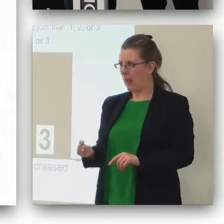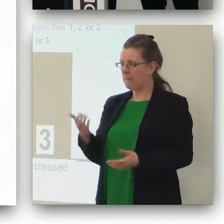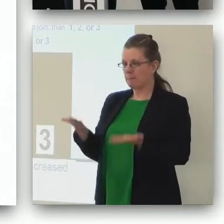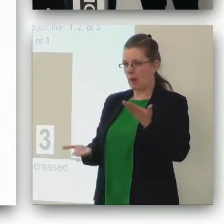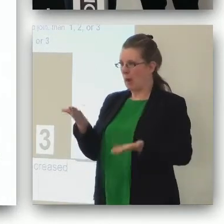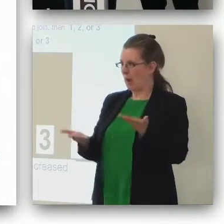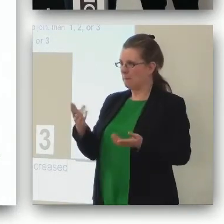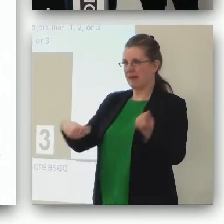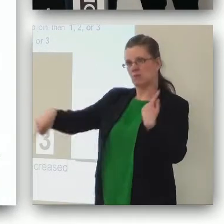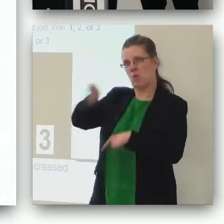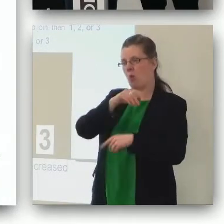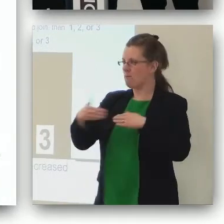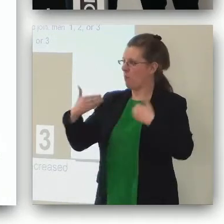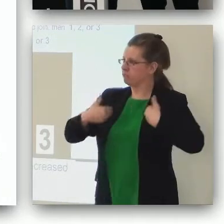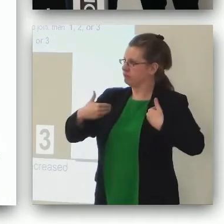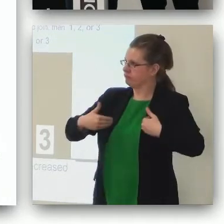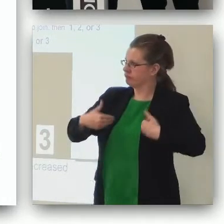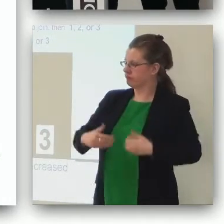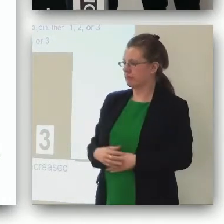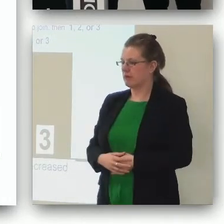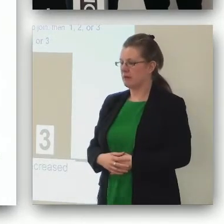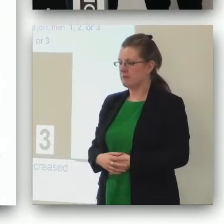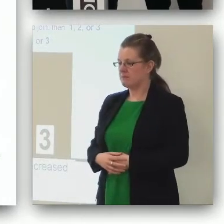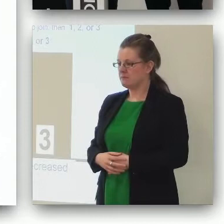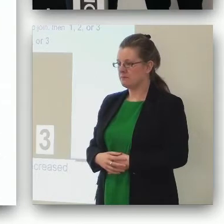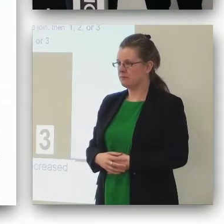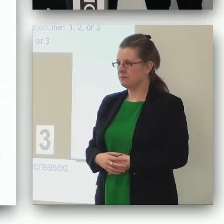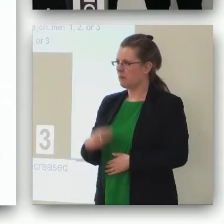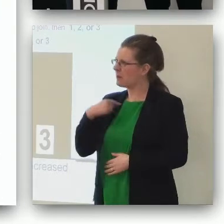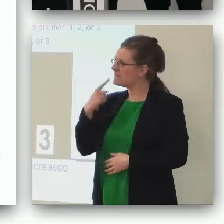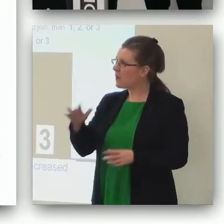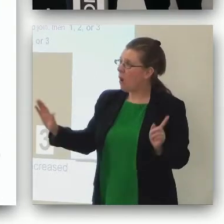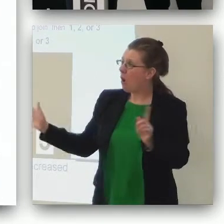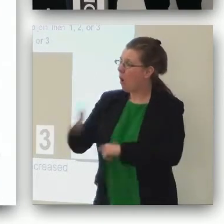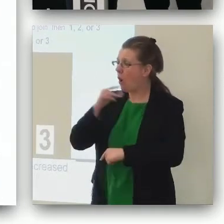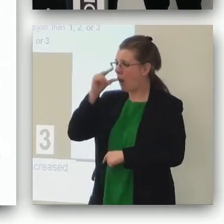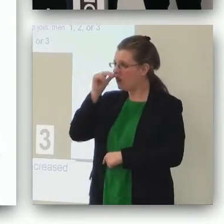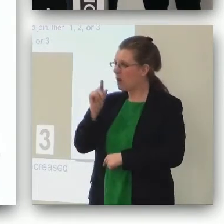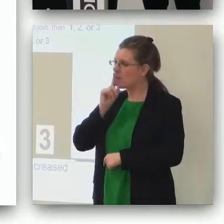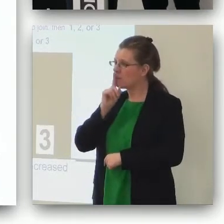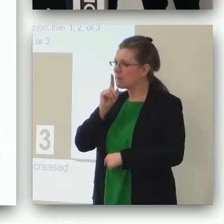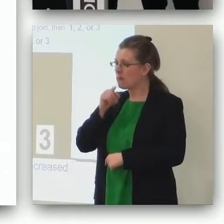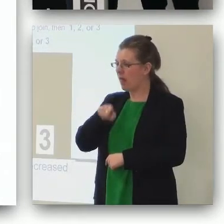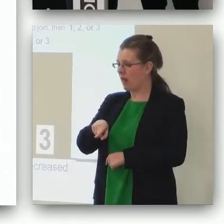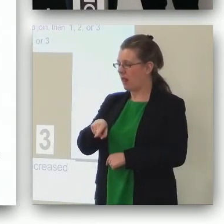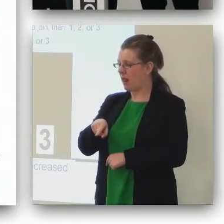are comparatively better off. We're not saying that all young people who face some kind